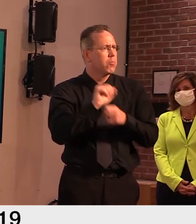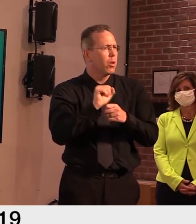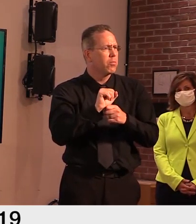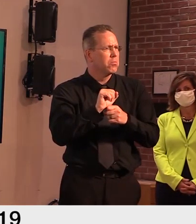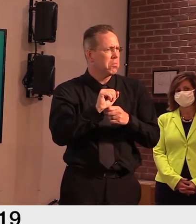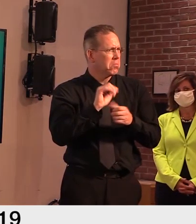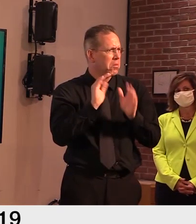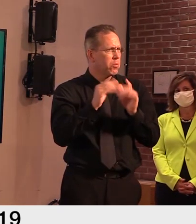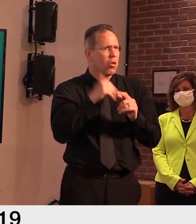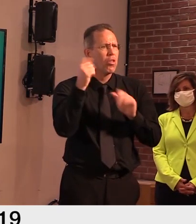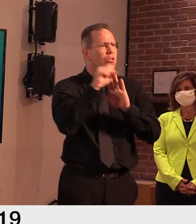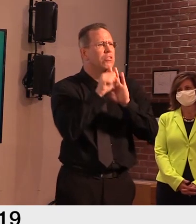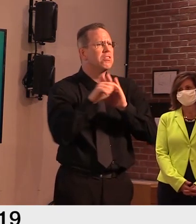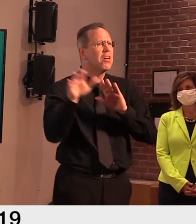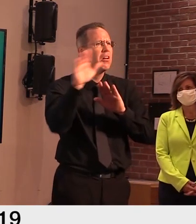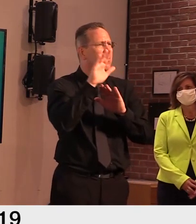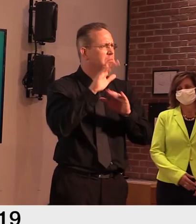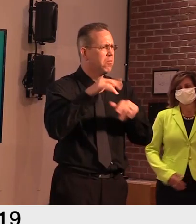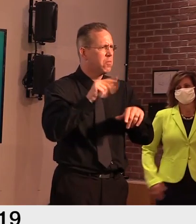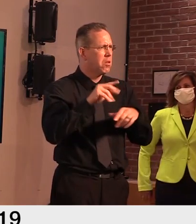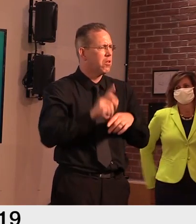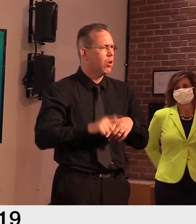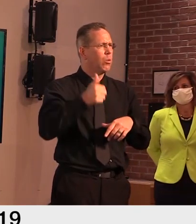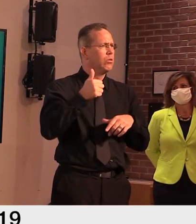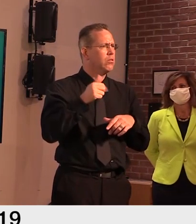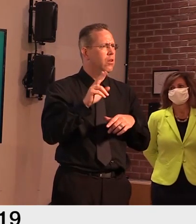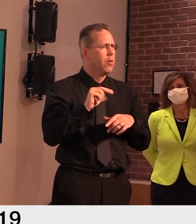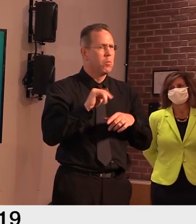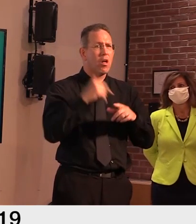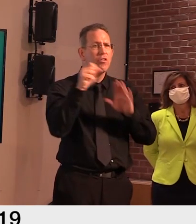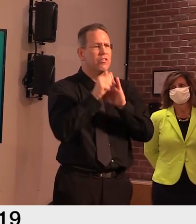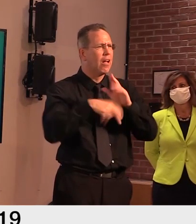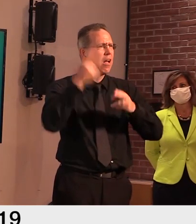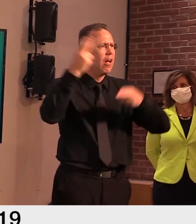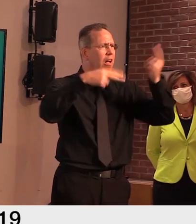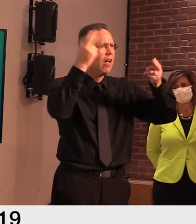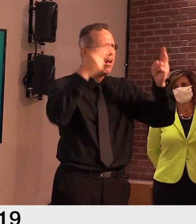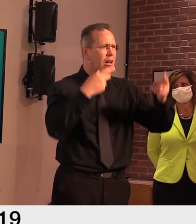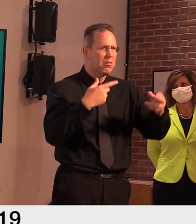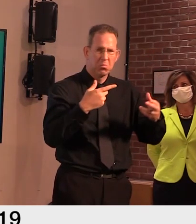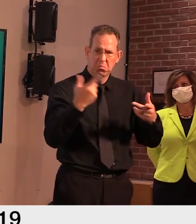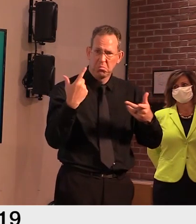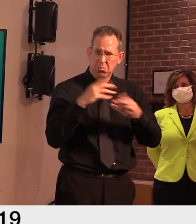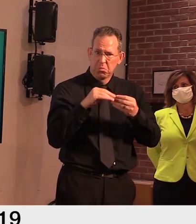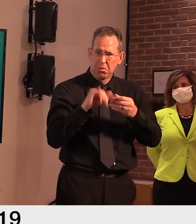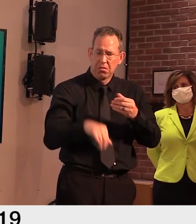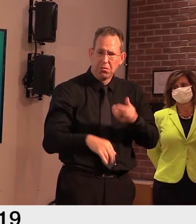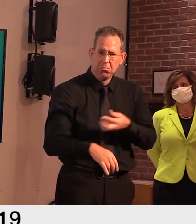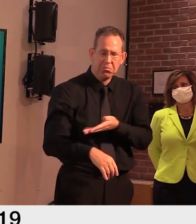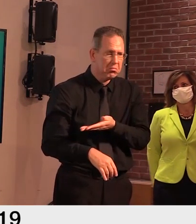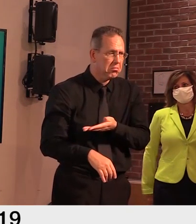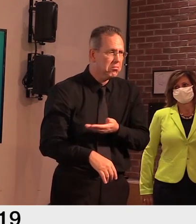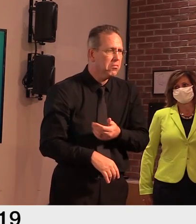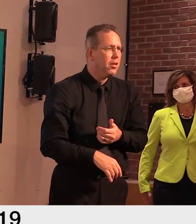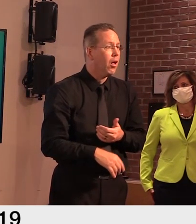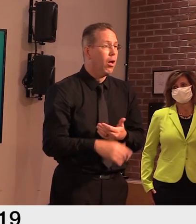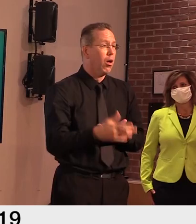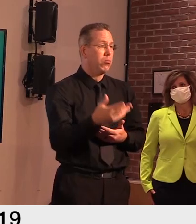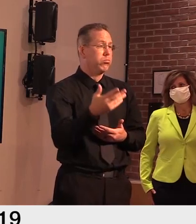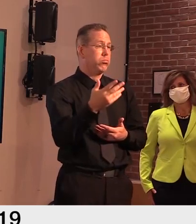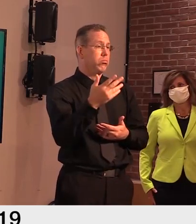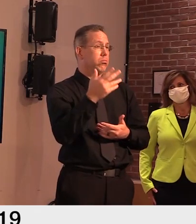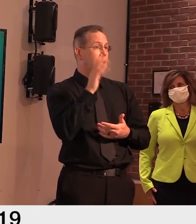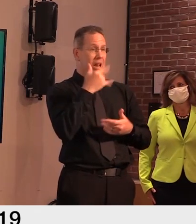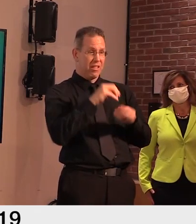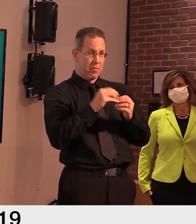good news? And what do you attribute it to, especially against what the U.S. is facing right now? Well,